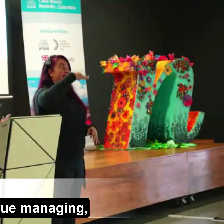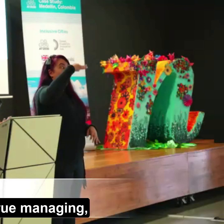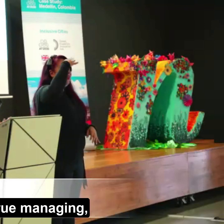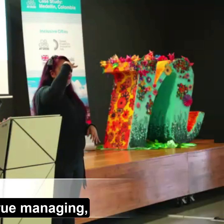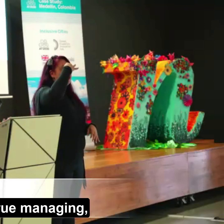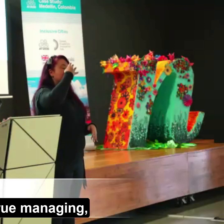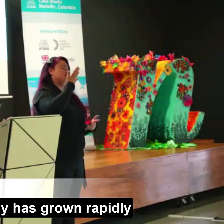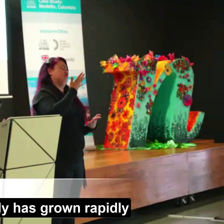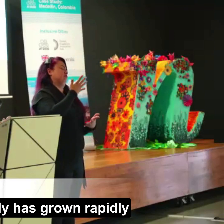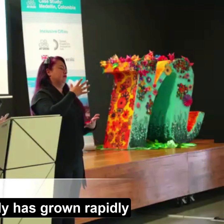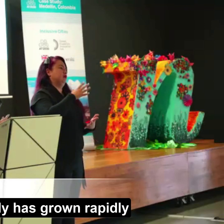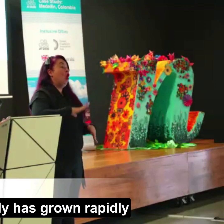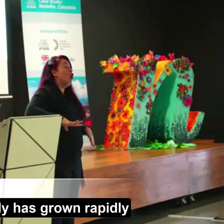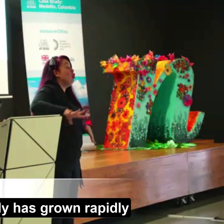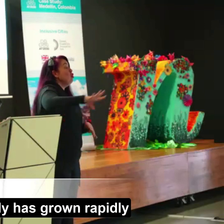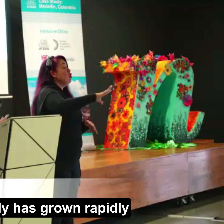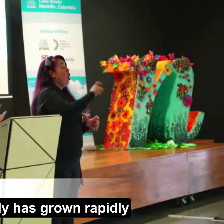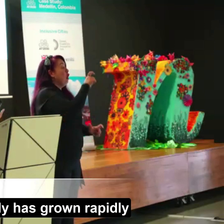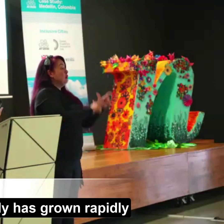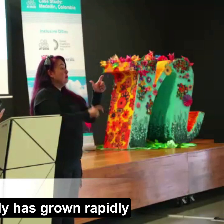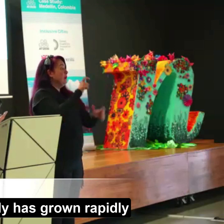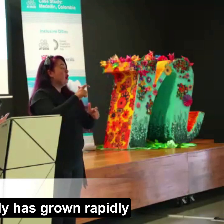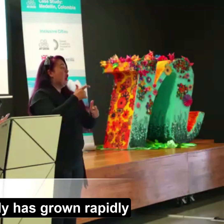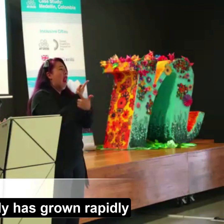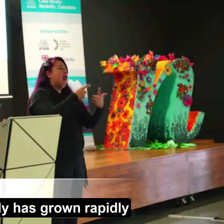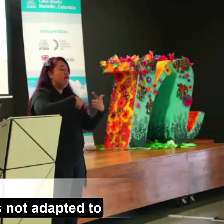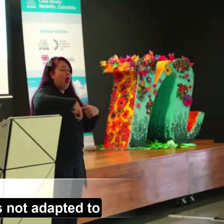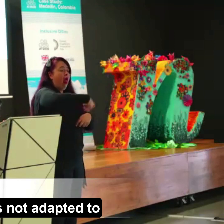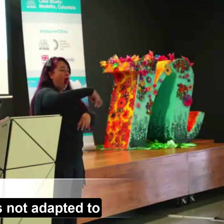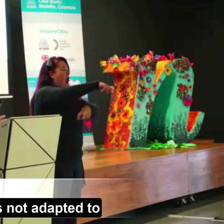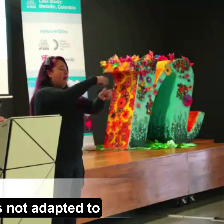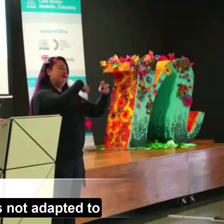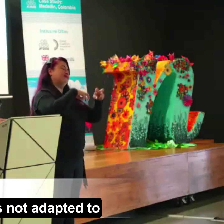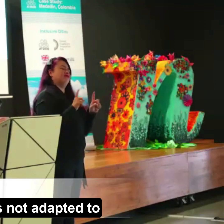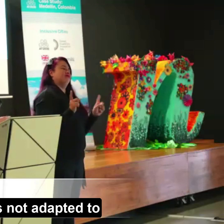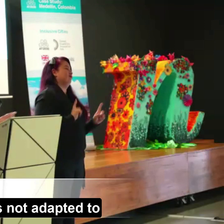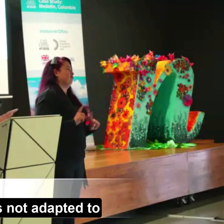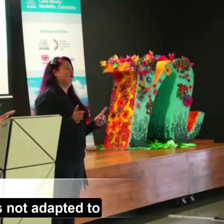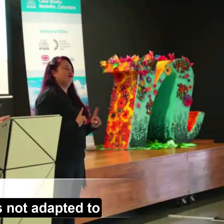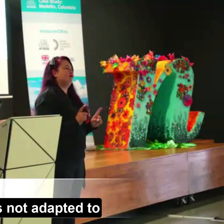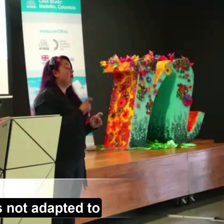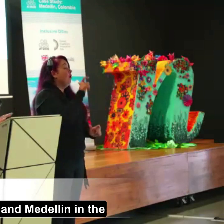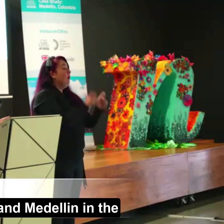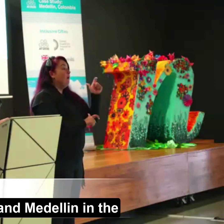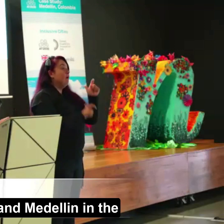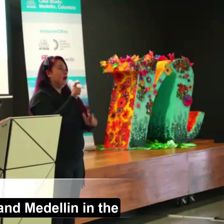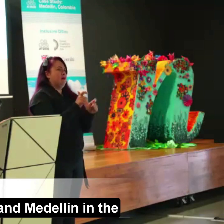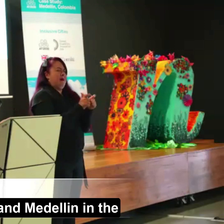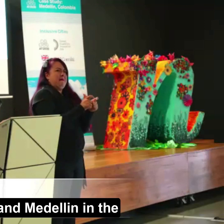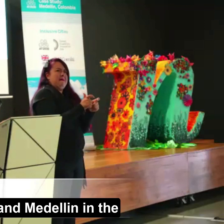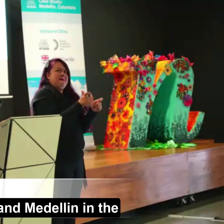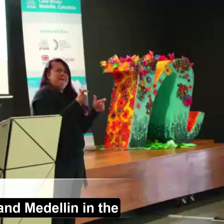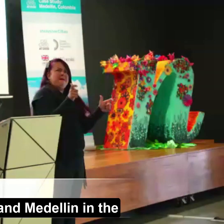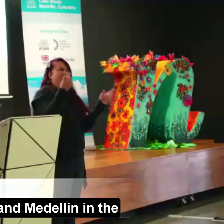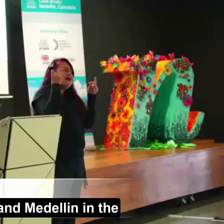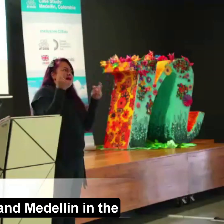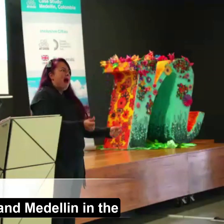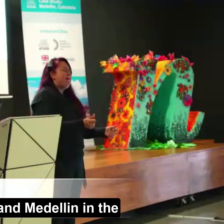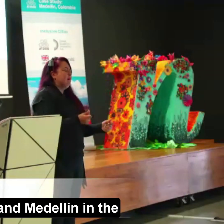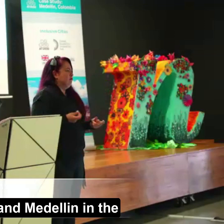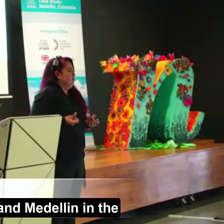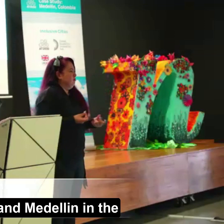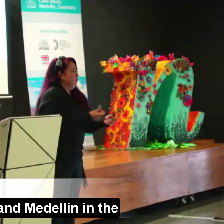it is true, Medellín, unfortunately, has grown rapidly and it is not adapted to everyone. And